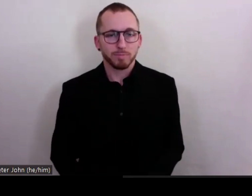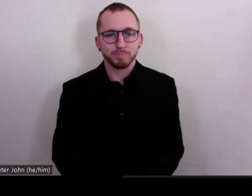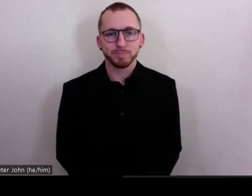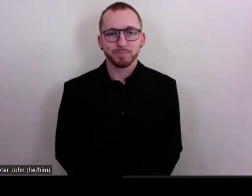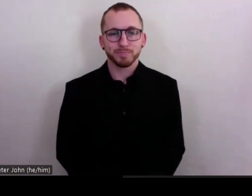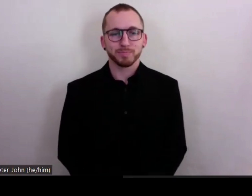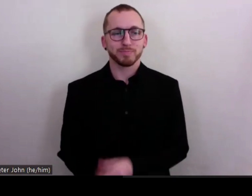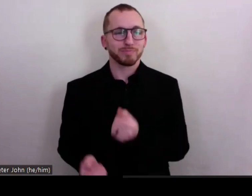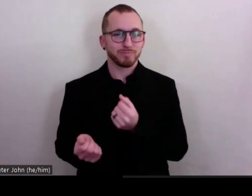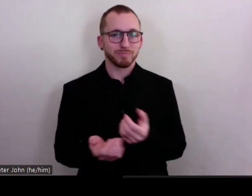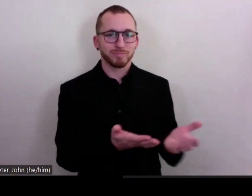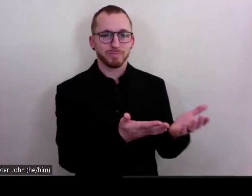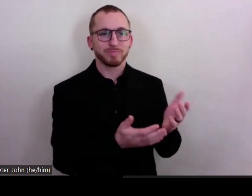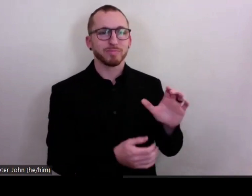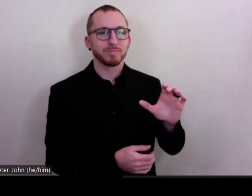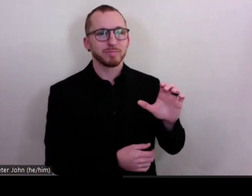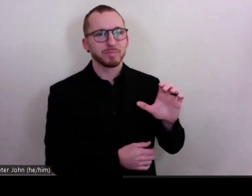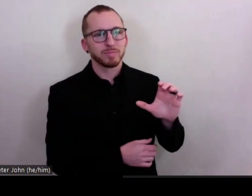Kris.